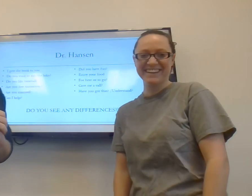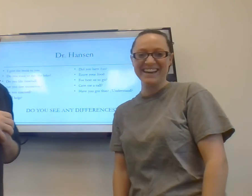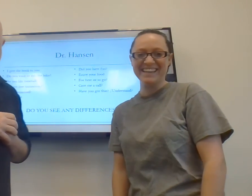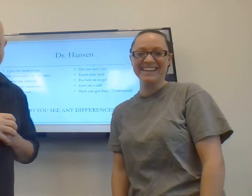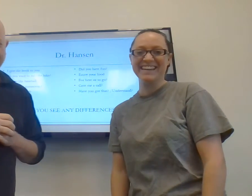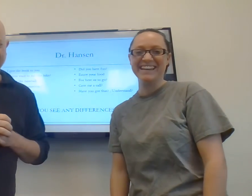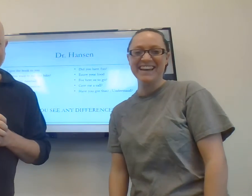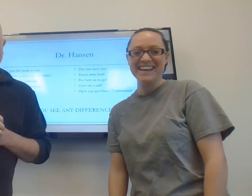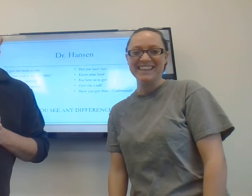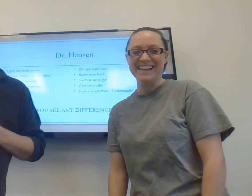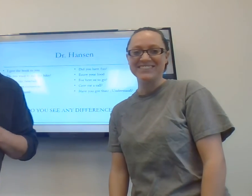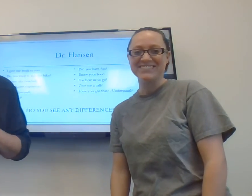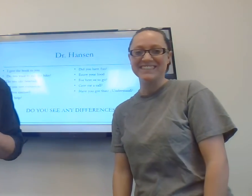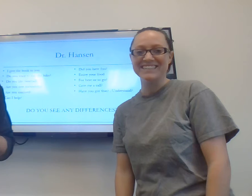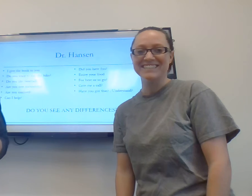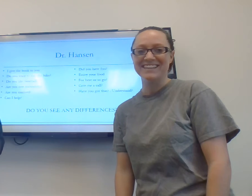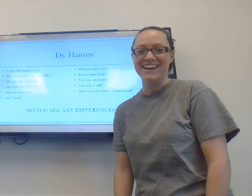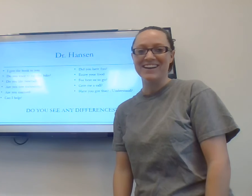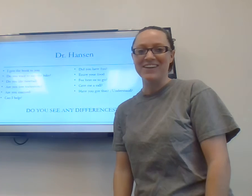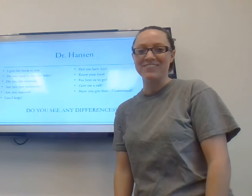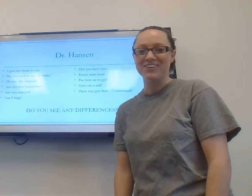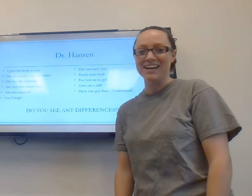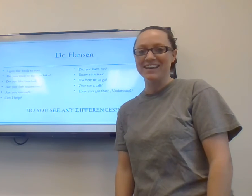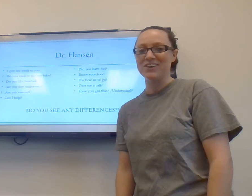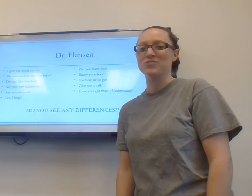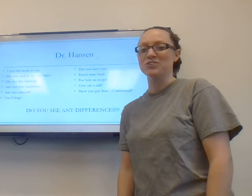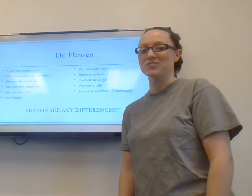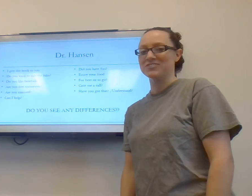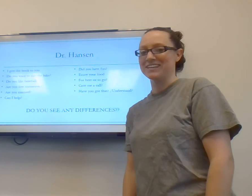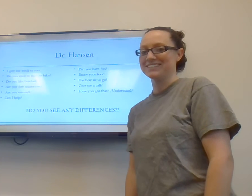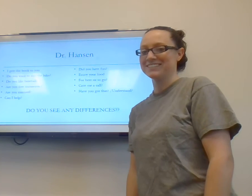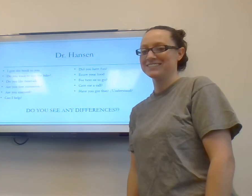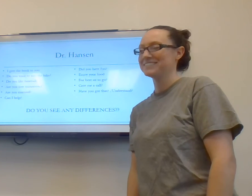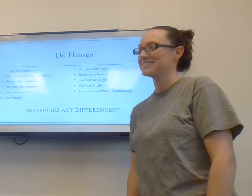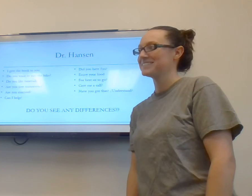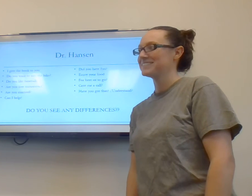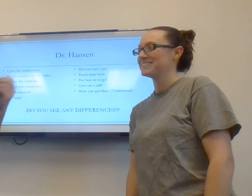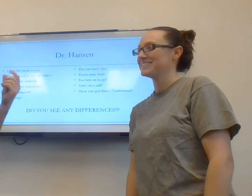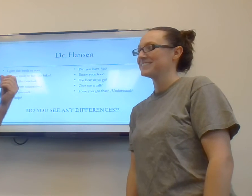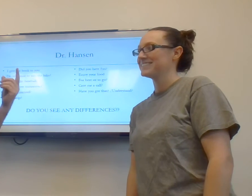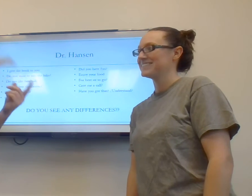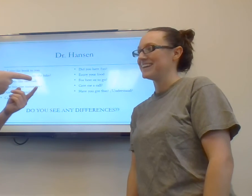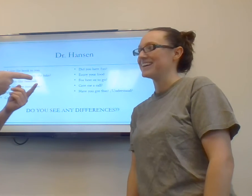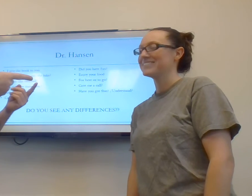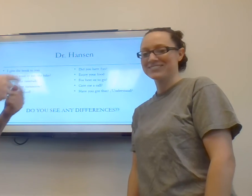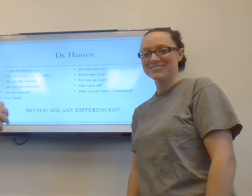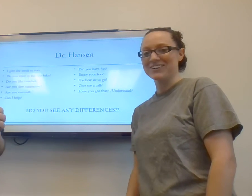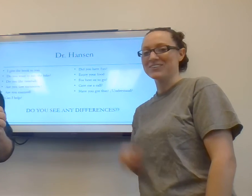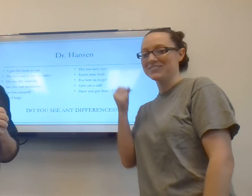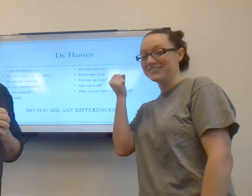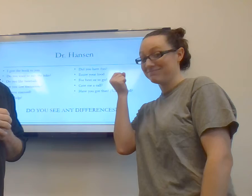and then the next one is have you got that or do you understand? Yeah, so